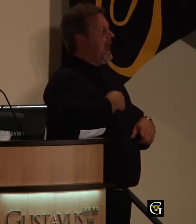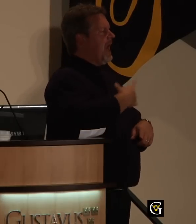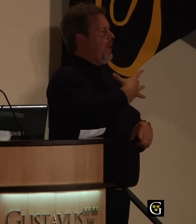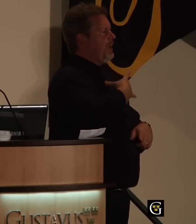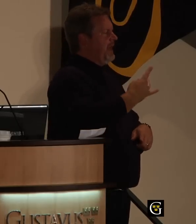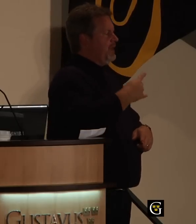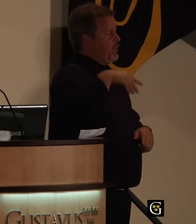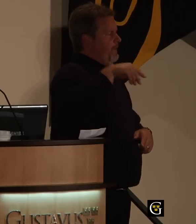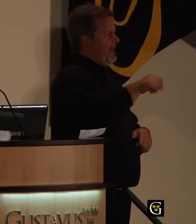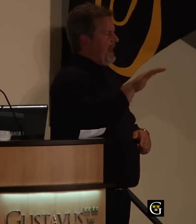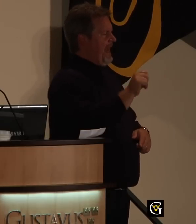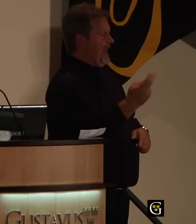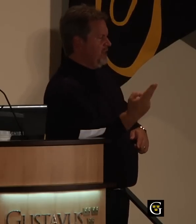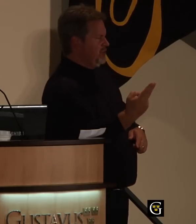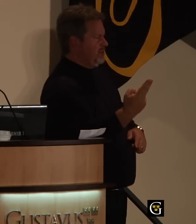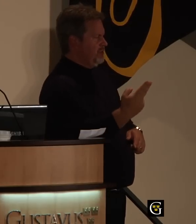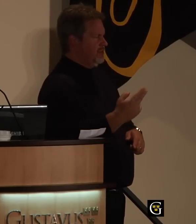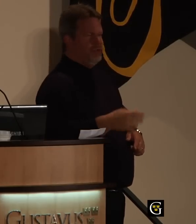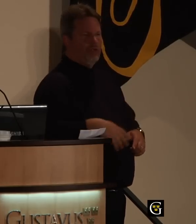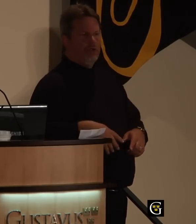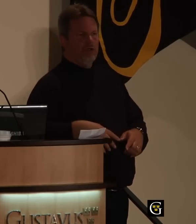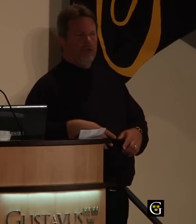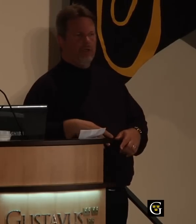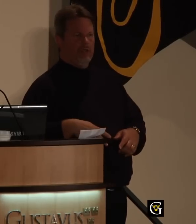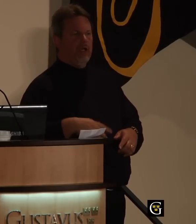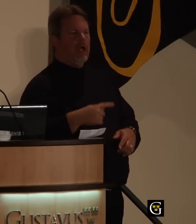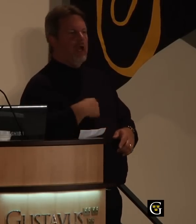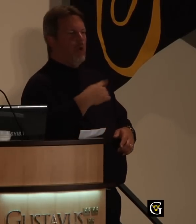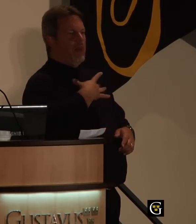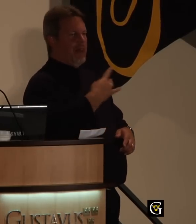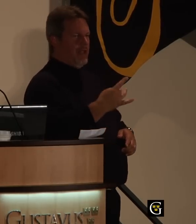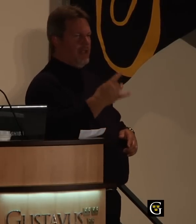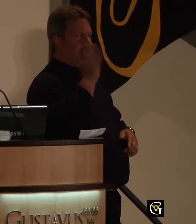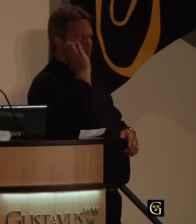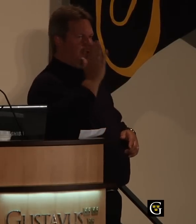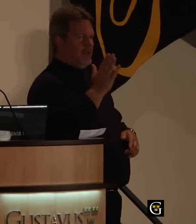I'd like to play cash. Wow, okay, I'd like to play cash. Is that what you said?